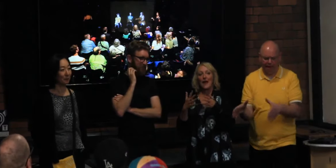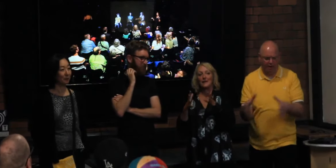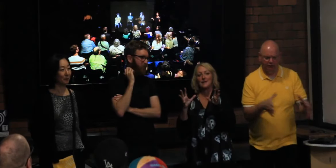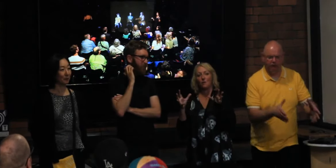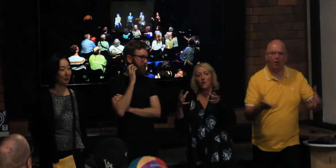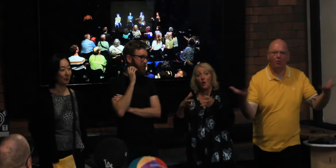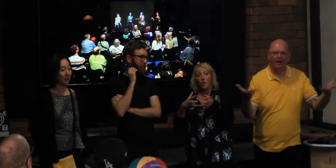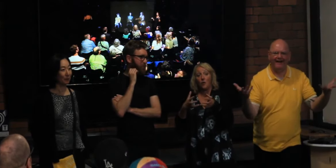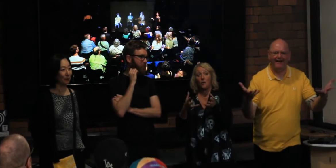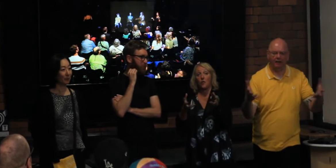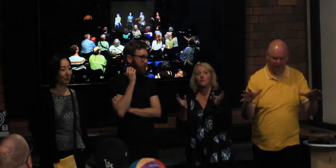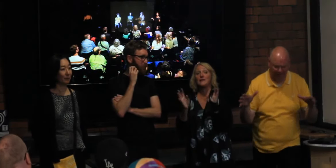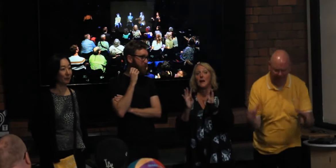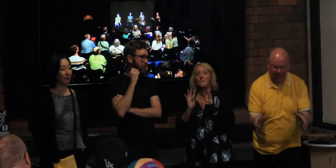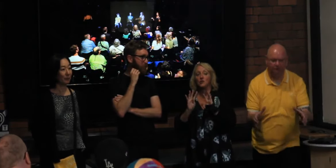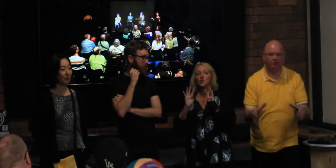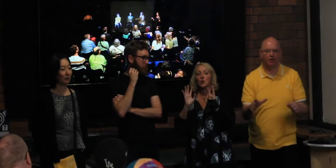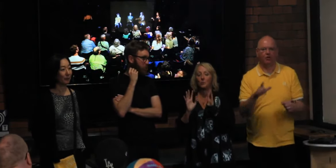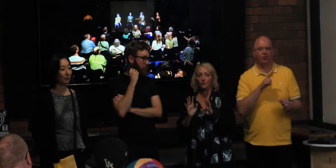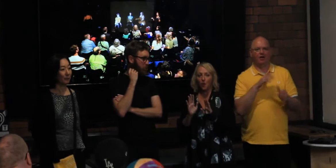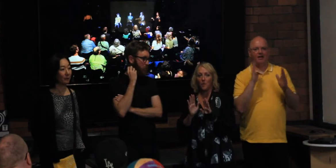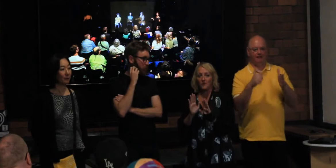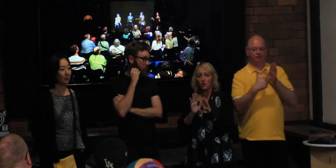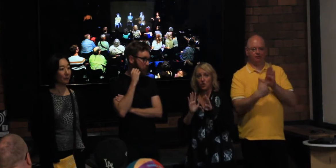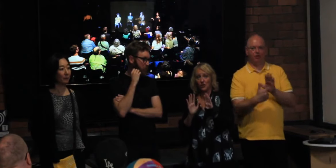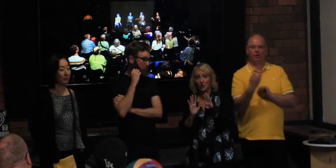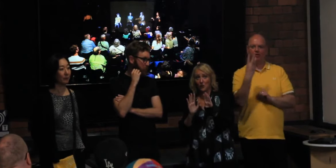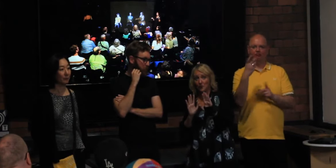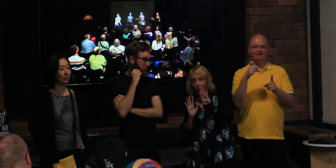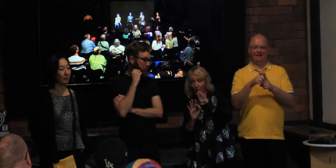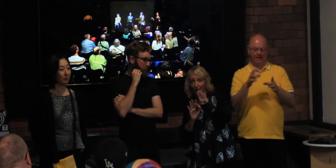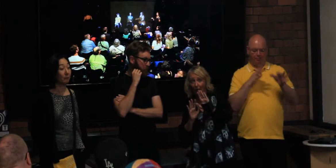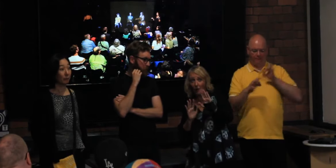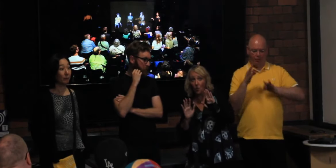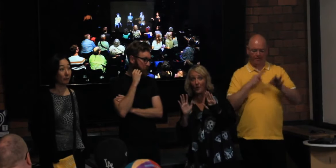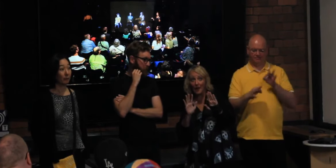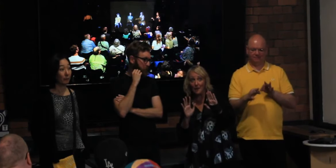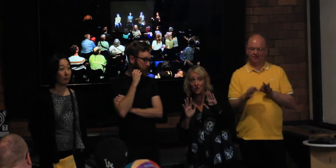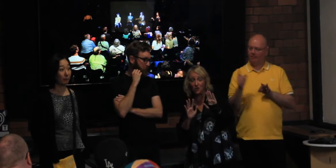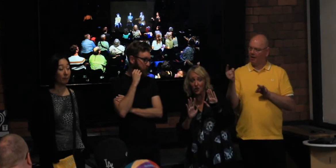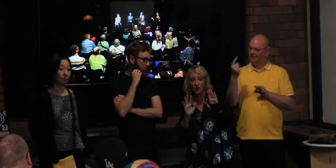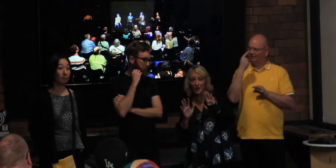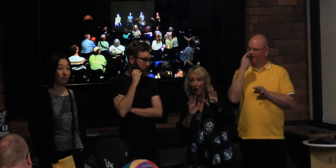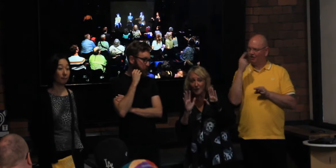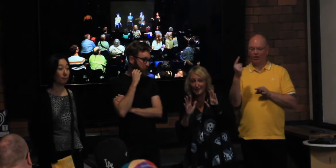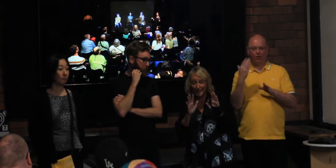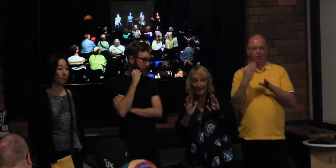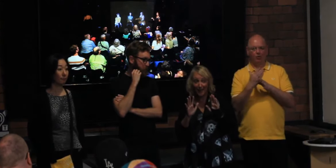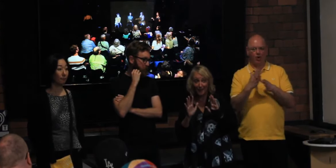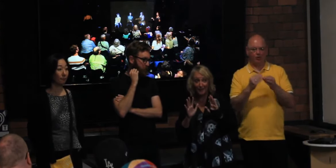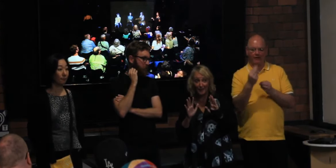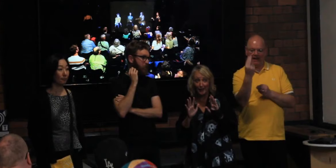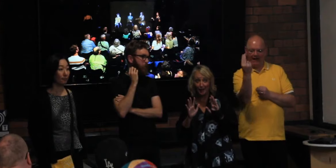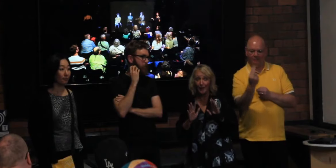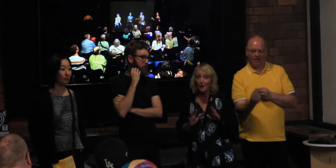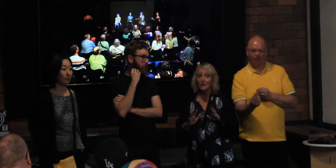the reality of the three-dimensional performance. So Chisato is working with animation that she can't see